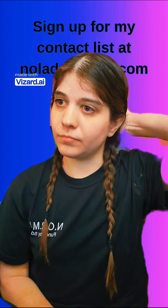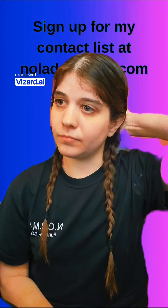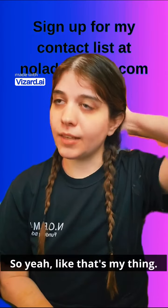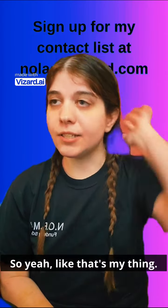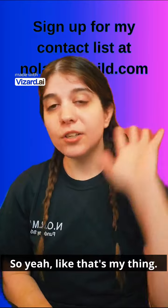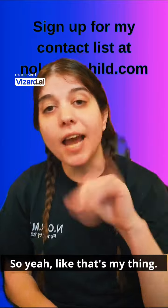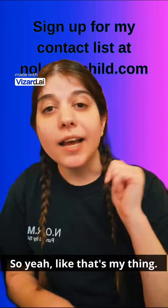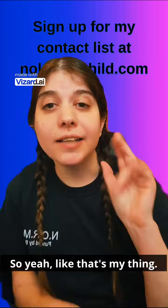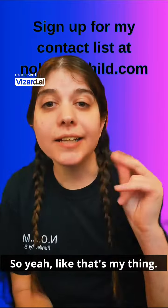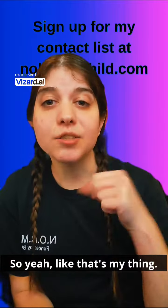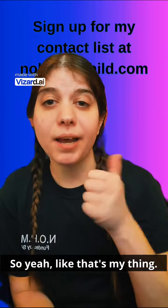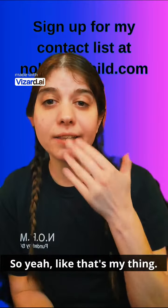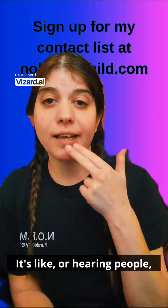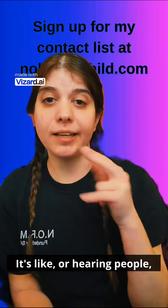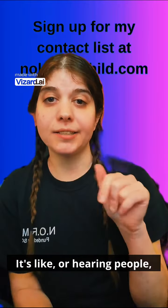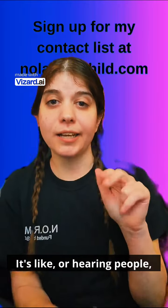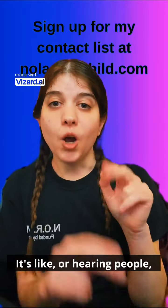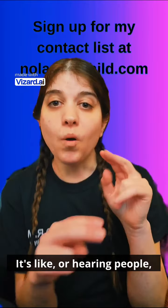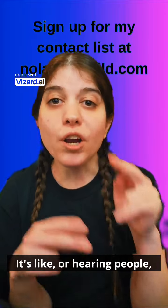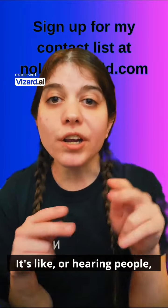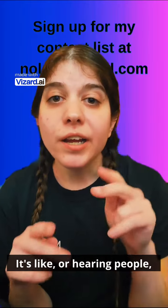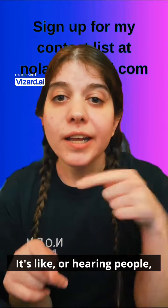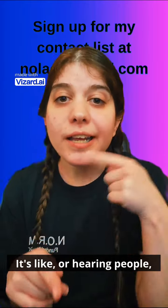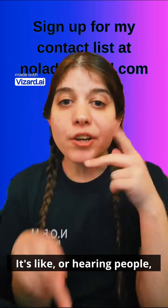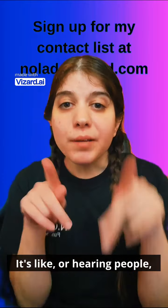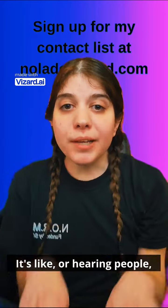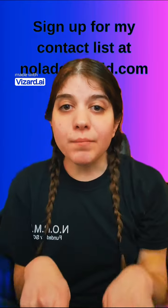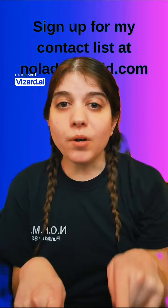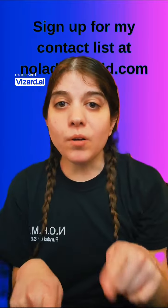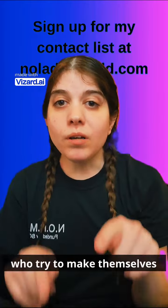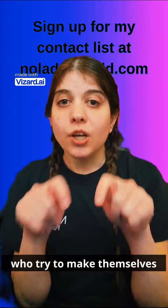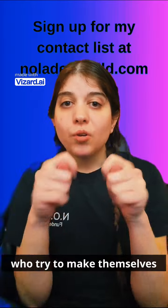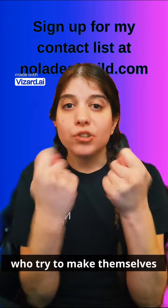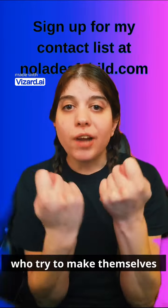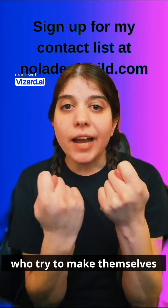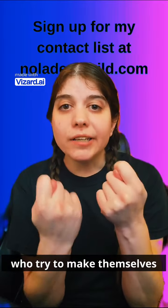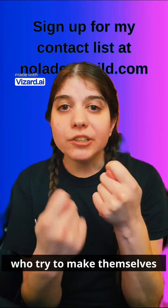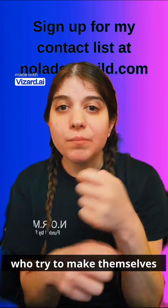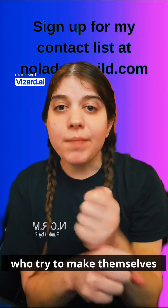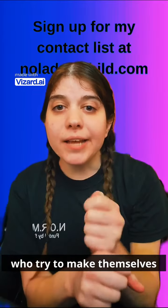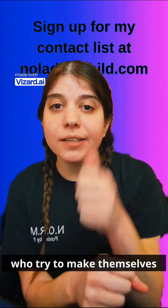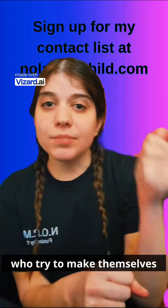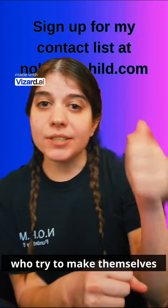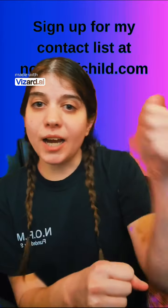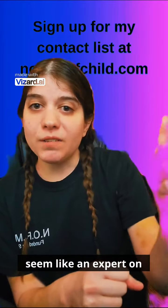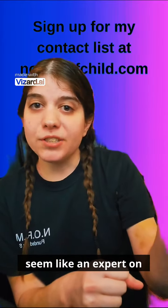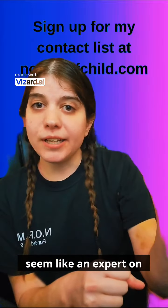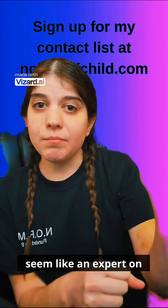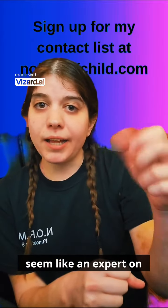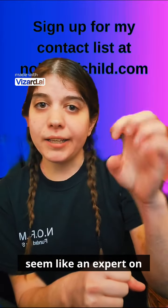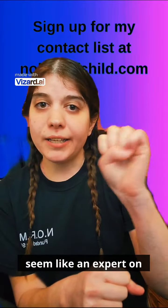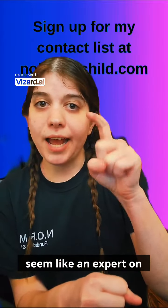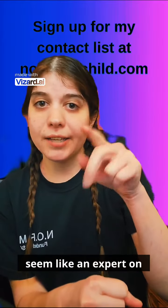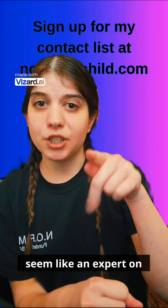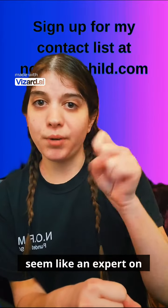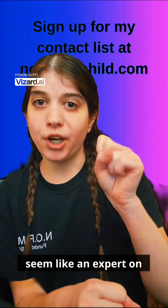So yeah, like that's my thing. It's like, or hearing people who try to make themselves seem like an expert